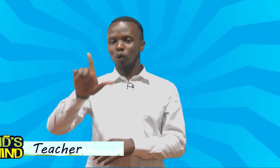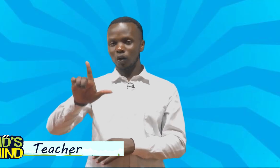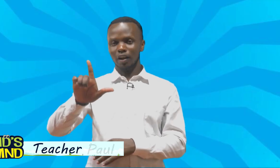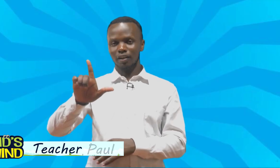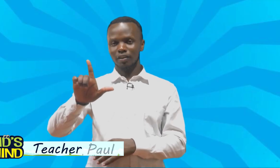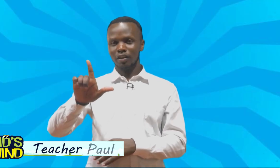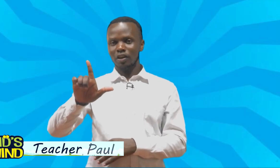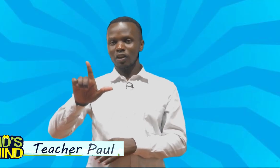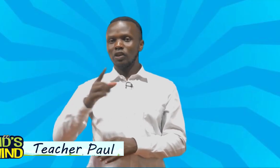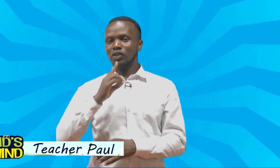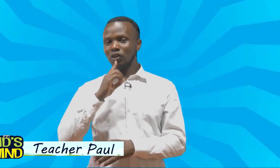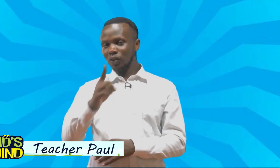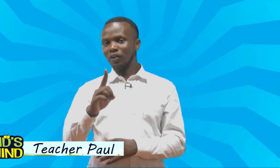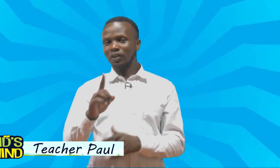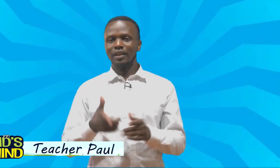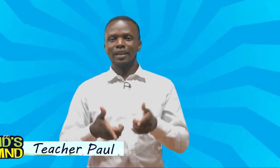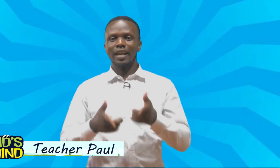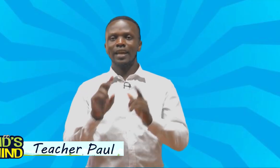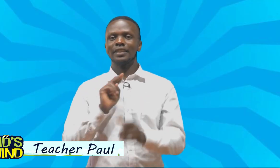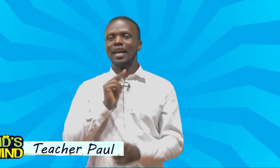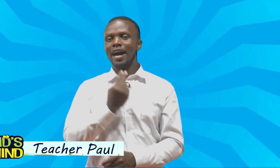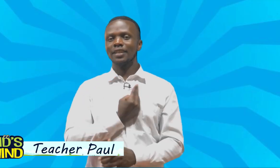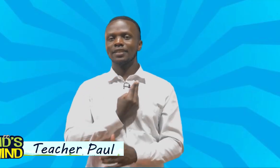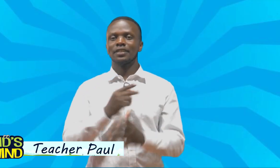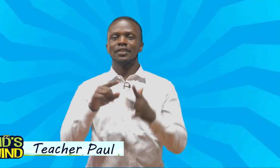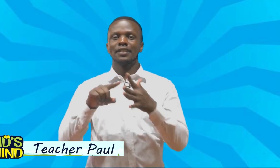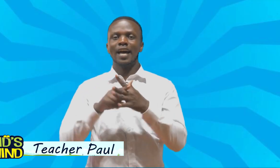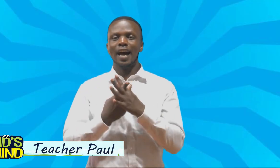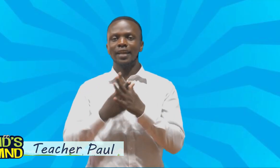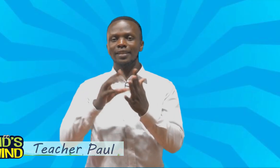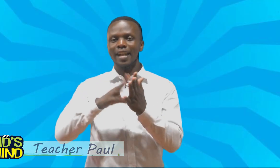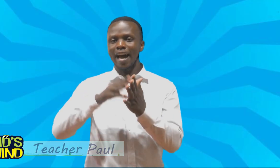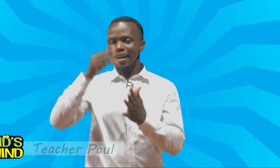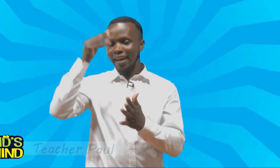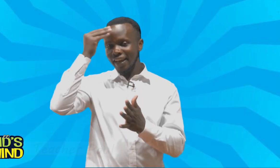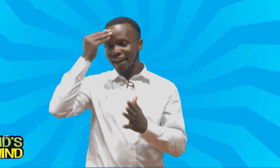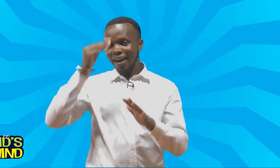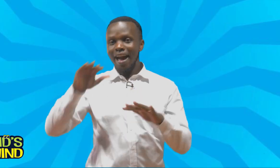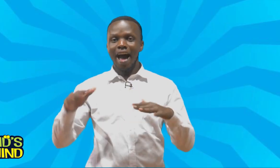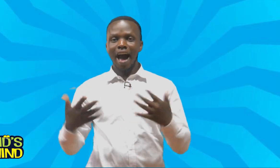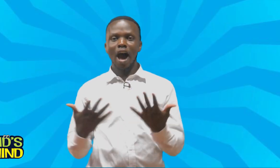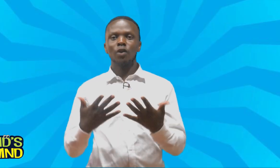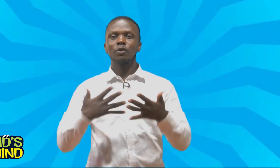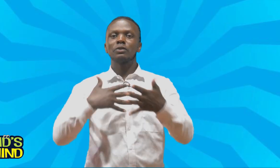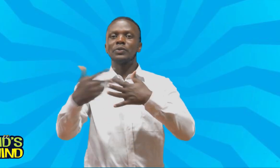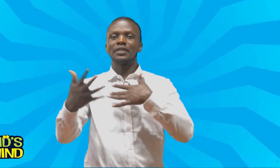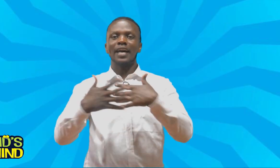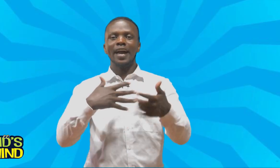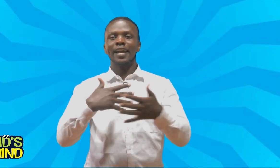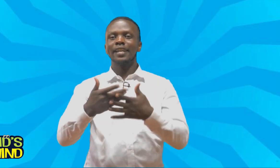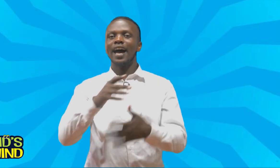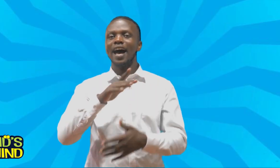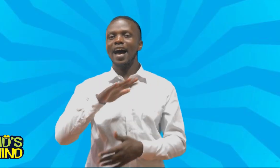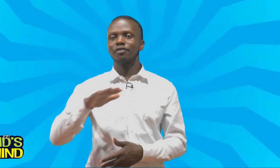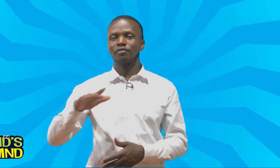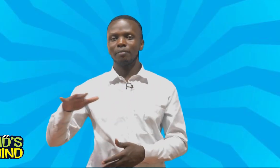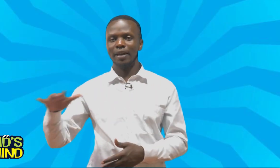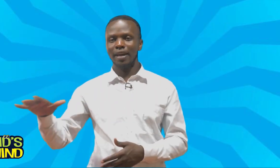Paul. So let us start learning how to sign